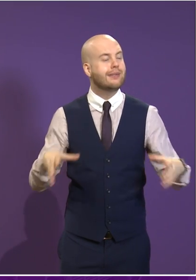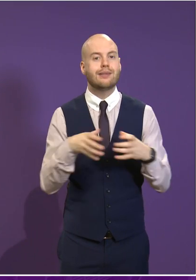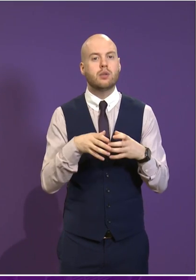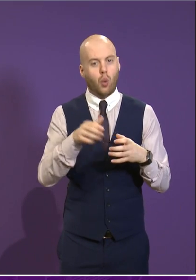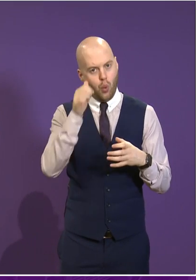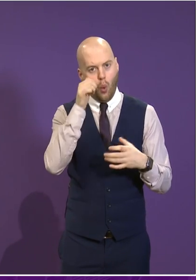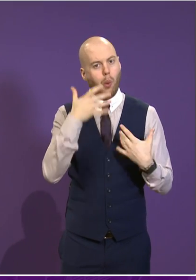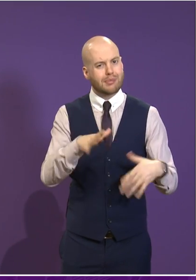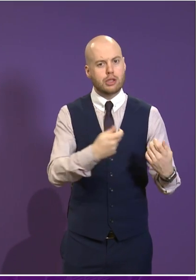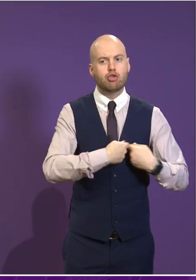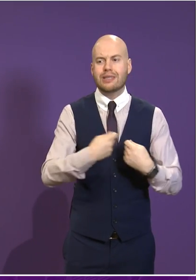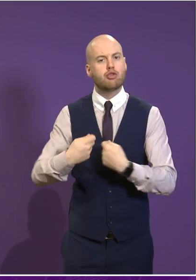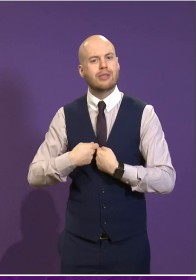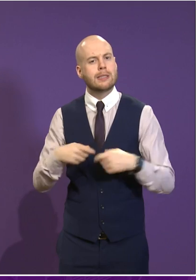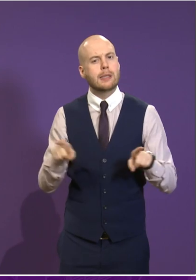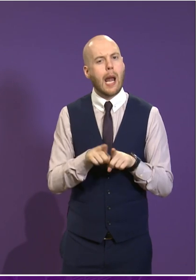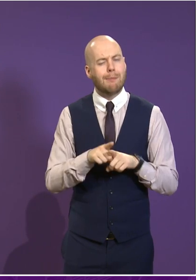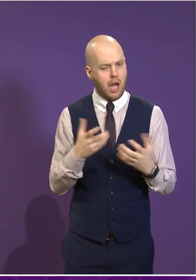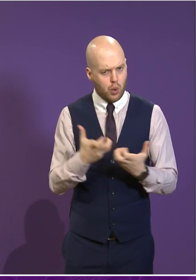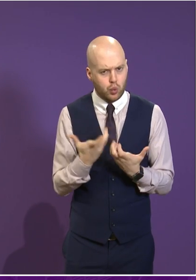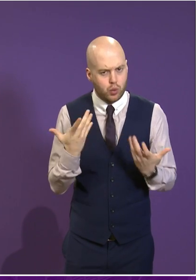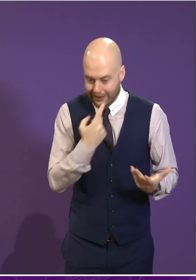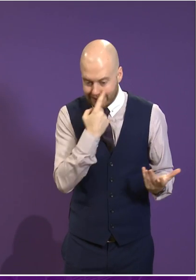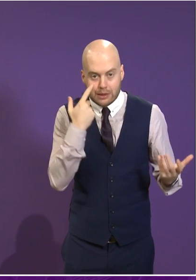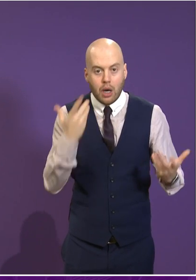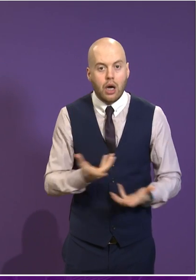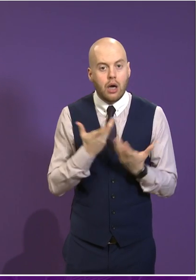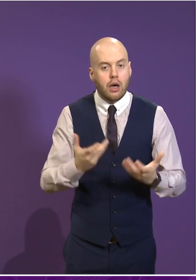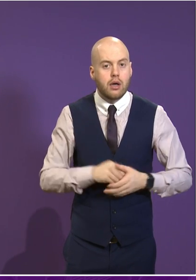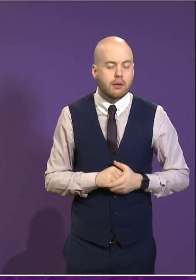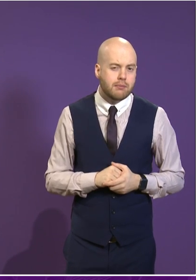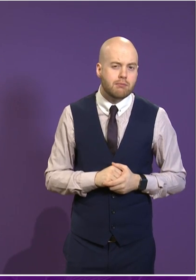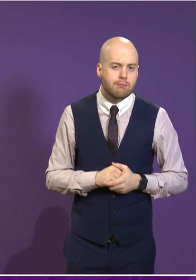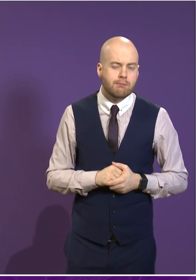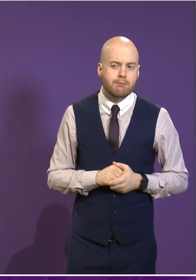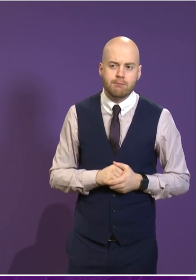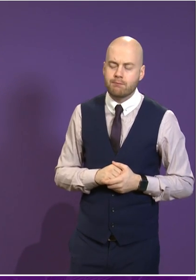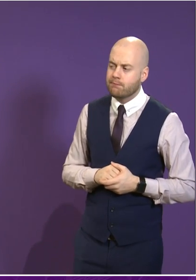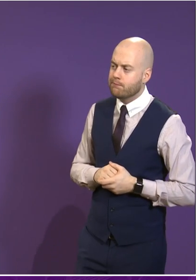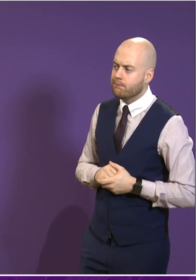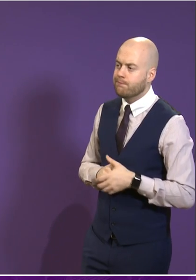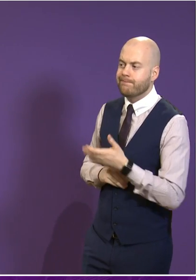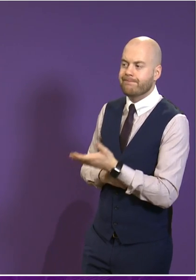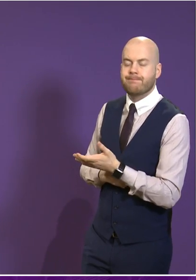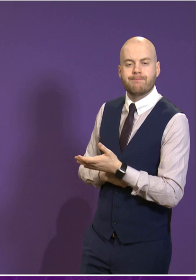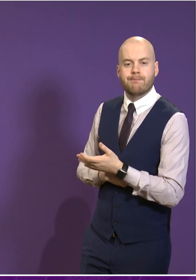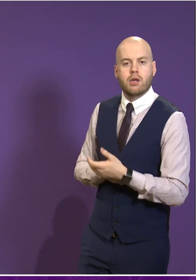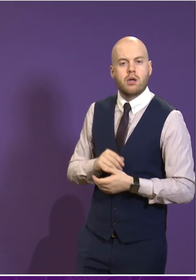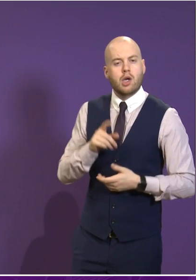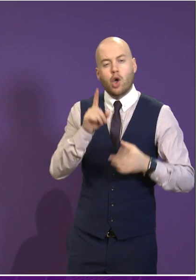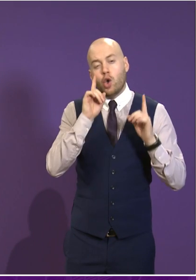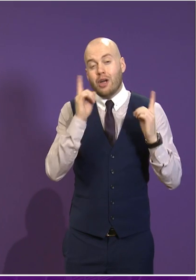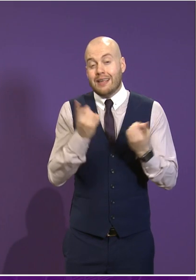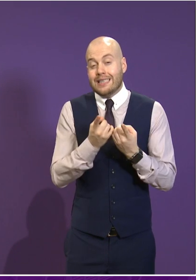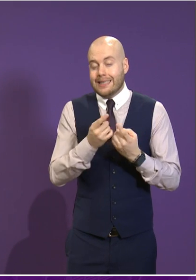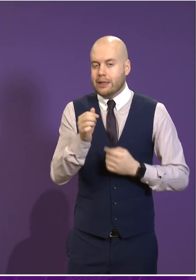their passes are exactly the same? Well, where it's working well, a university will make it clear as